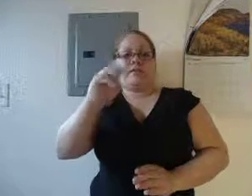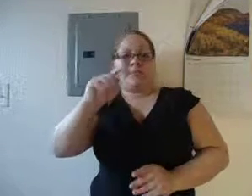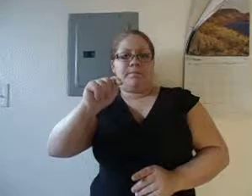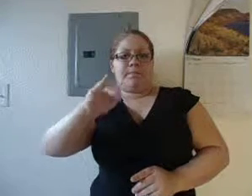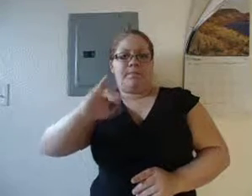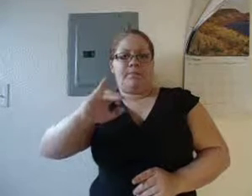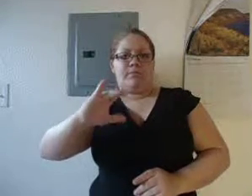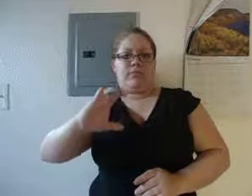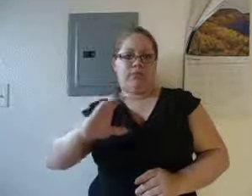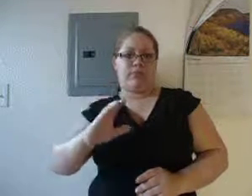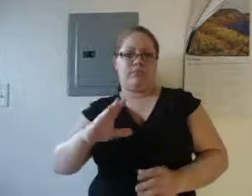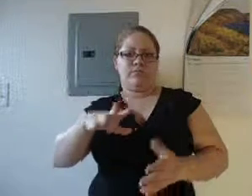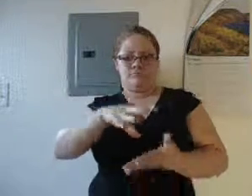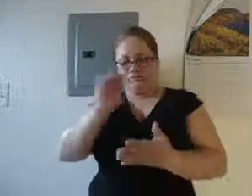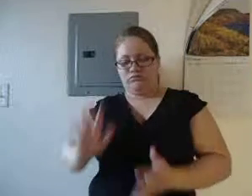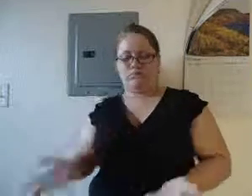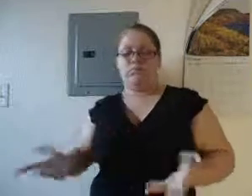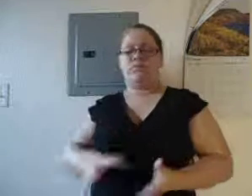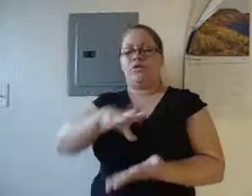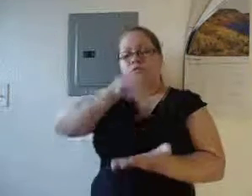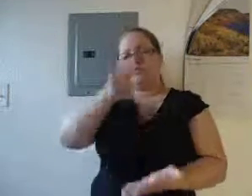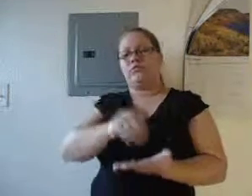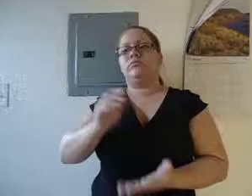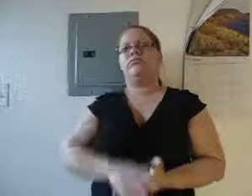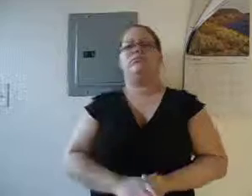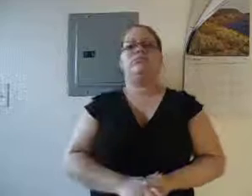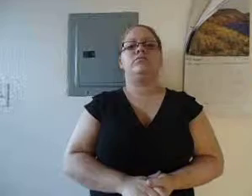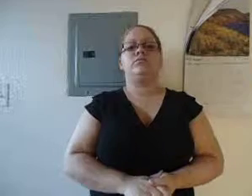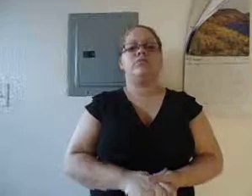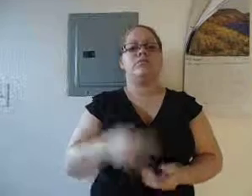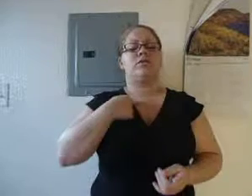reading, writing, and research projects for your students at all levels, and